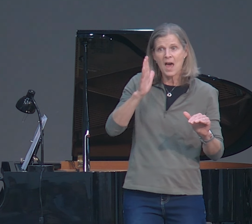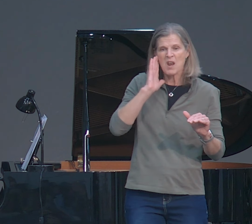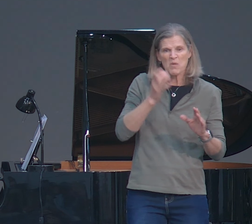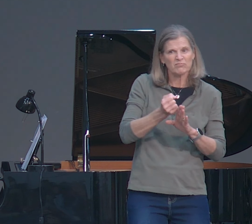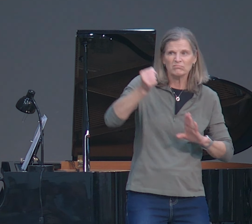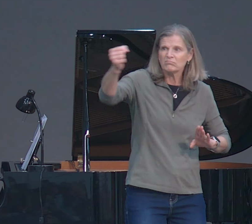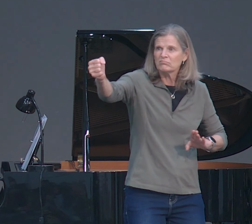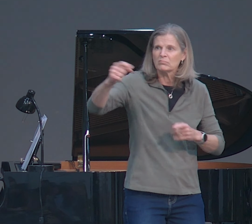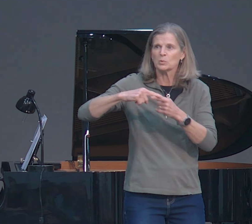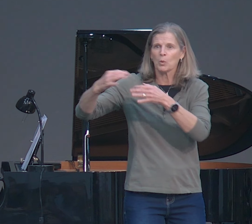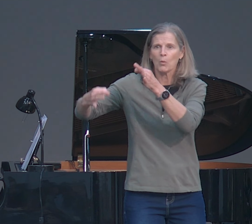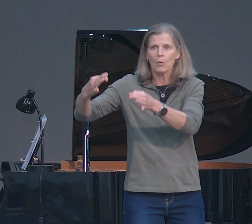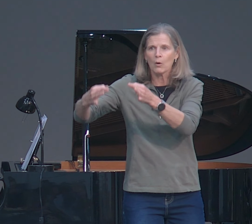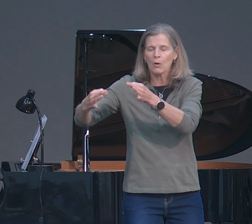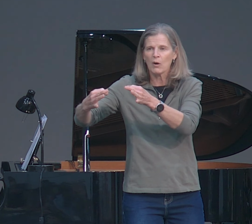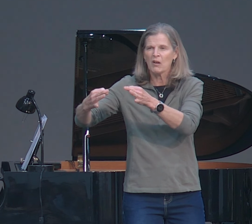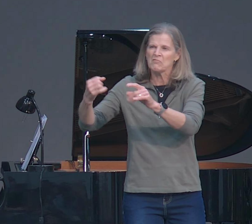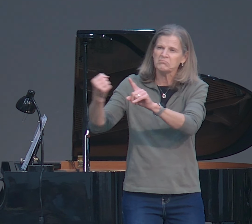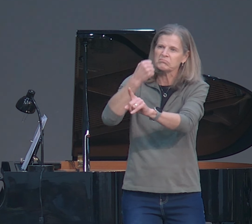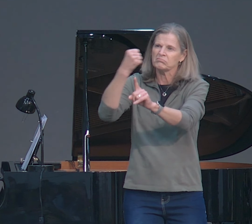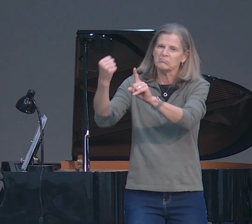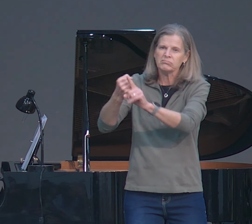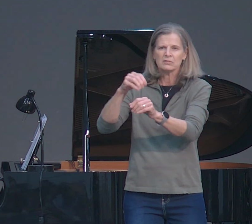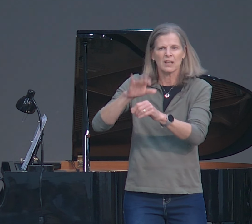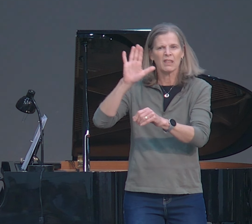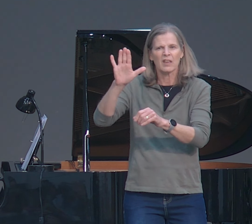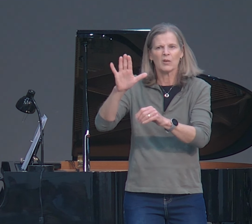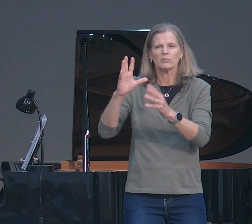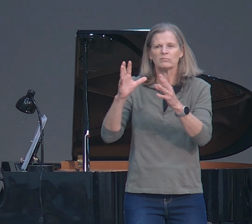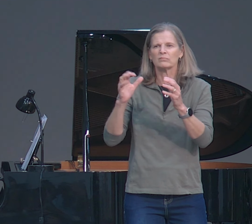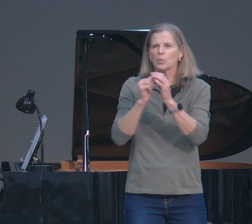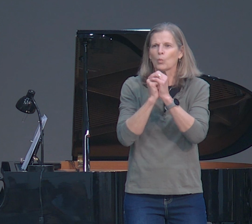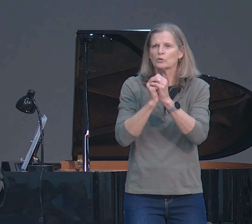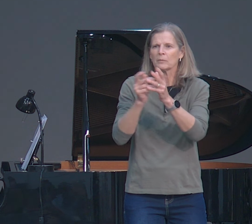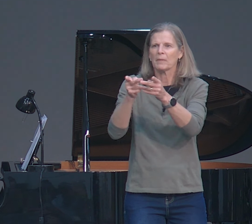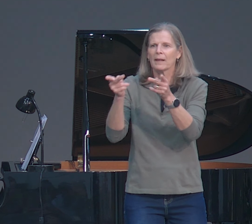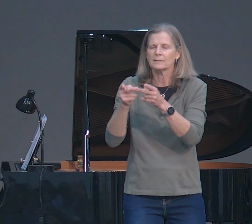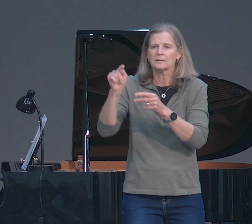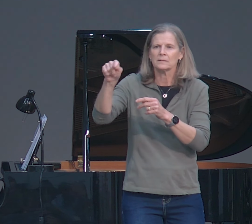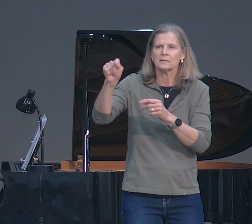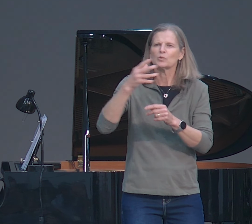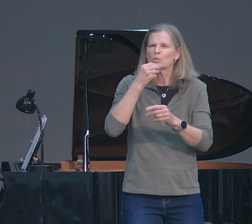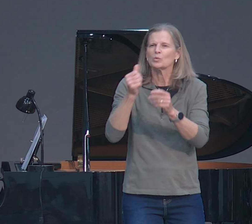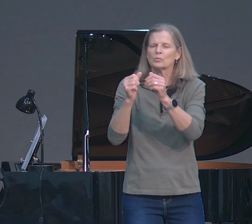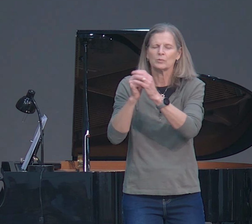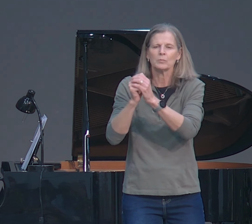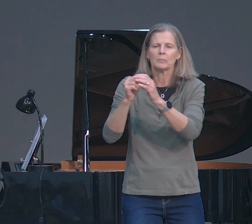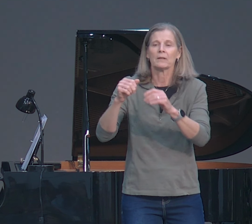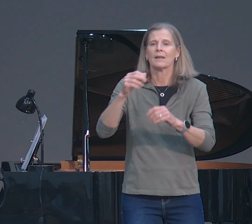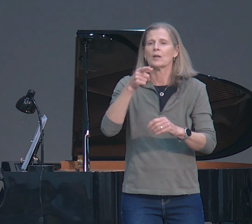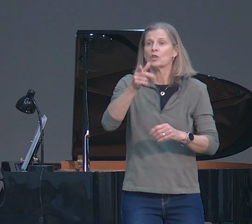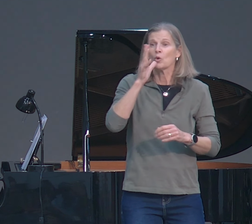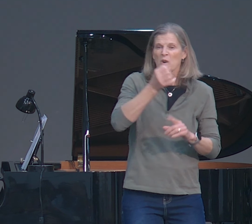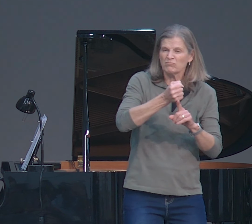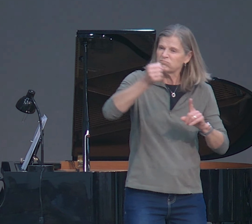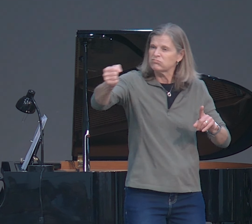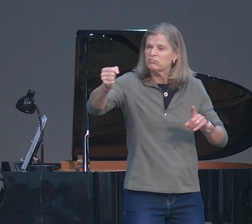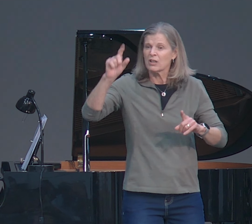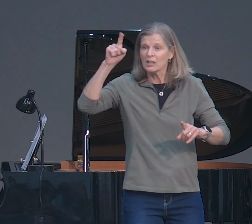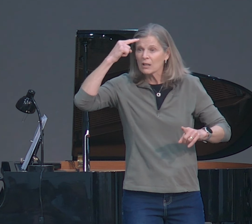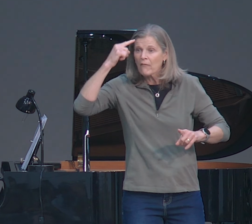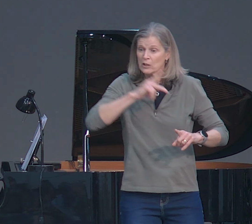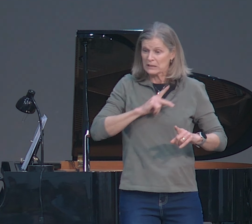over to courts and flog you in their synagogues. You'll be dragged before governors and kings